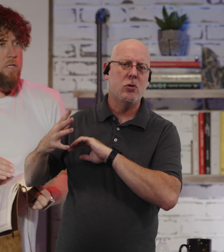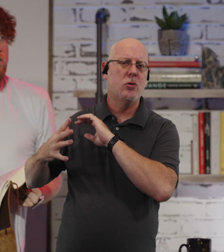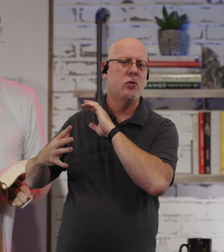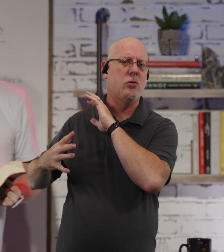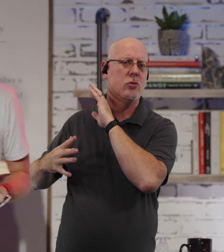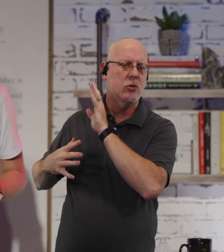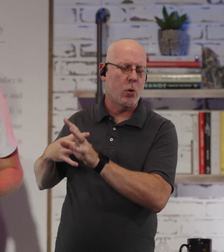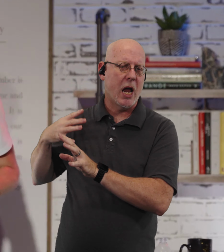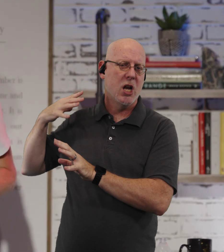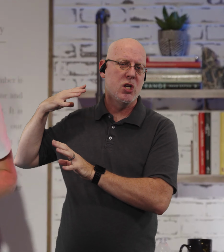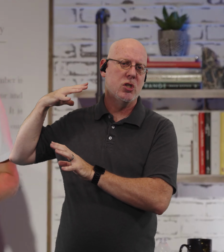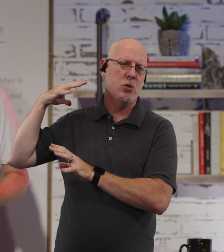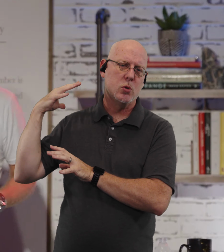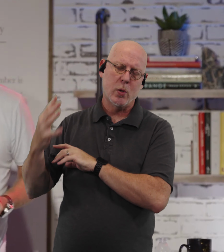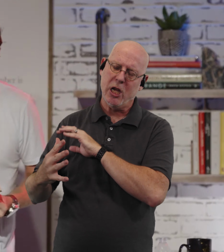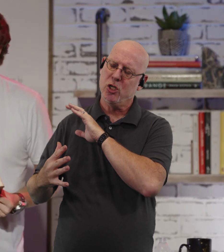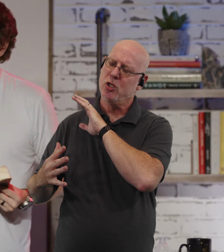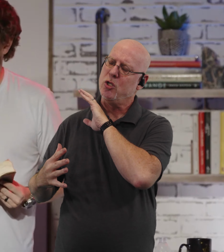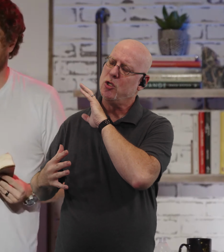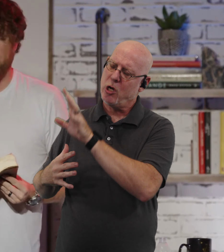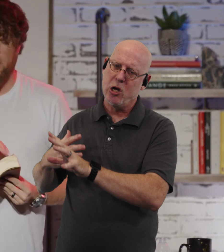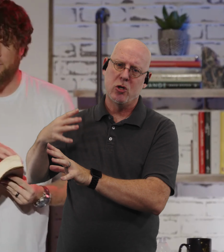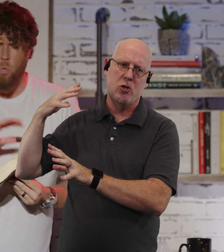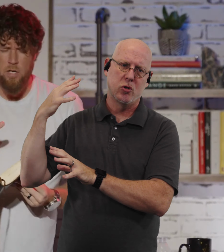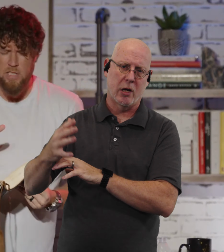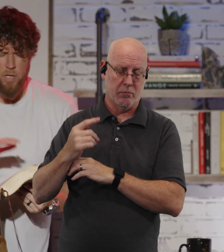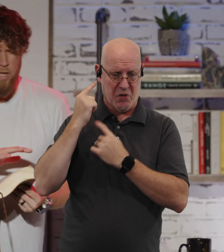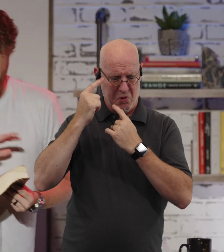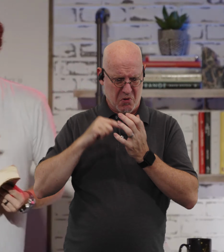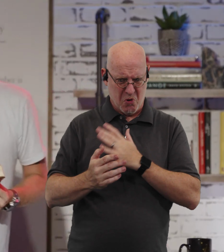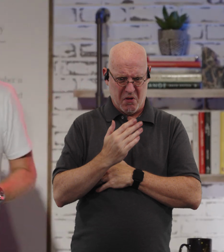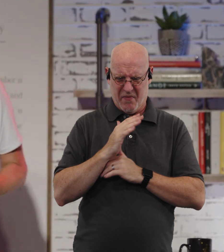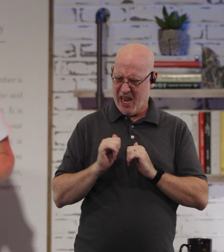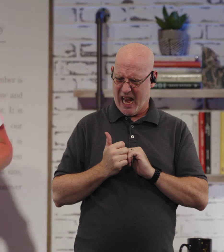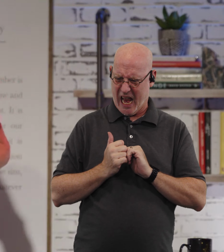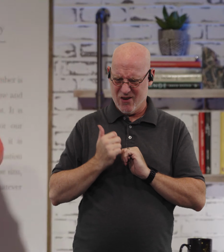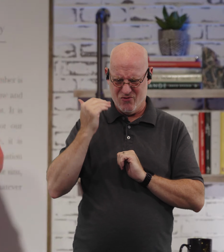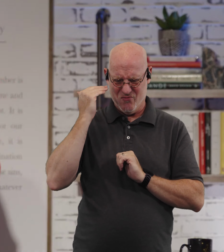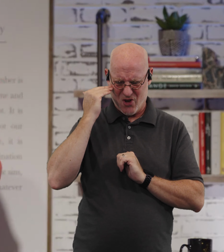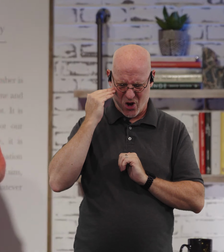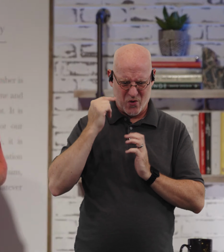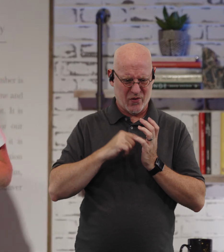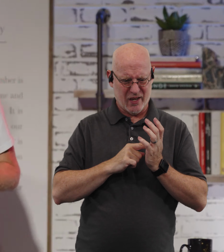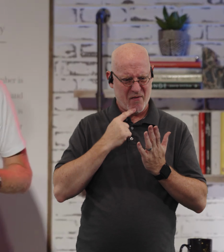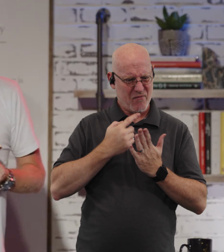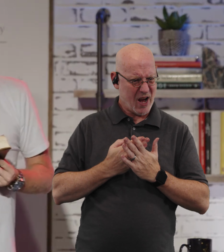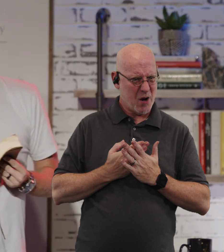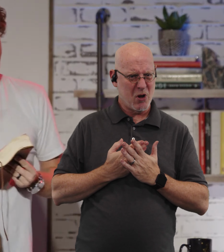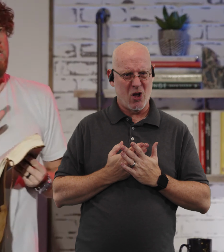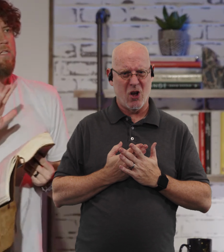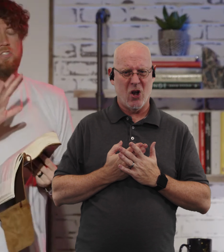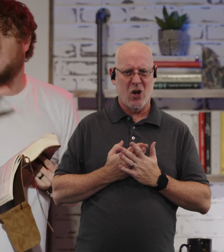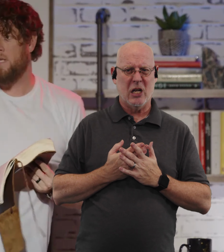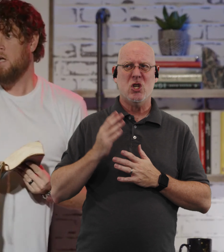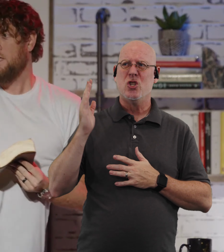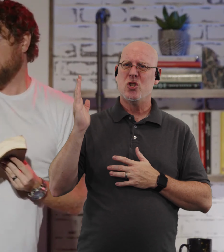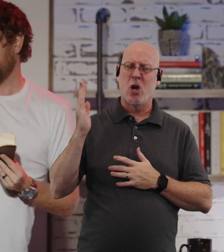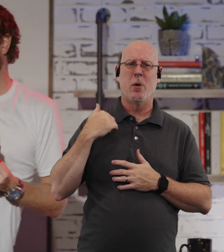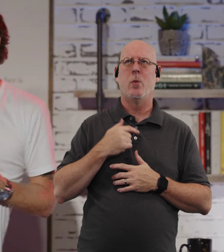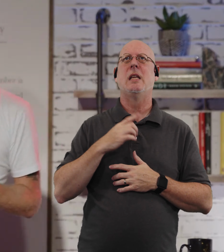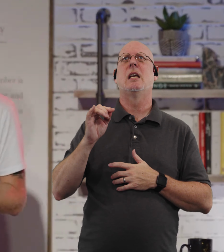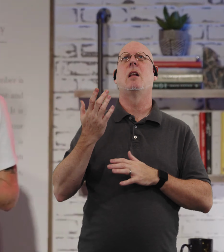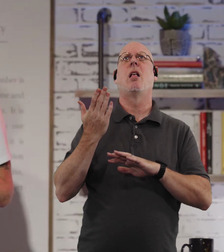generation after generation after generation. If you're wondering this morning, you're like, how do you know that this is verifiable? There is a sermon